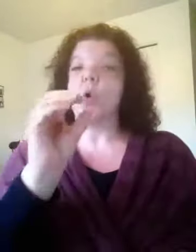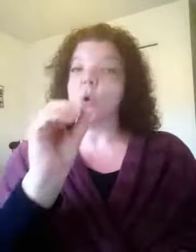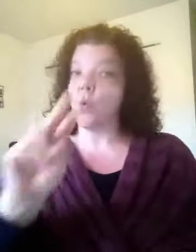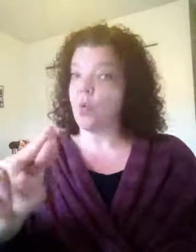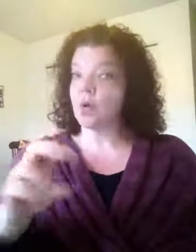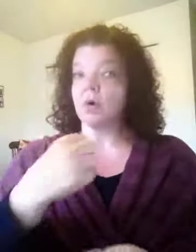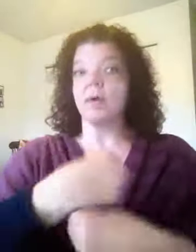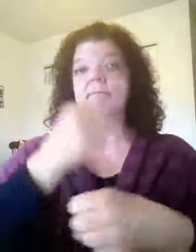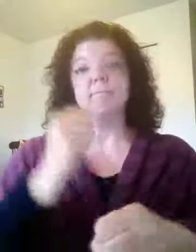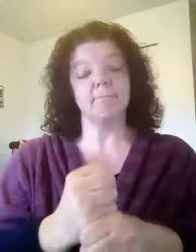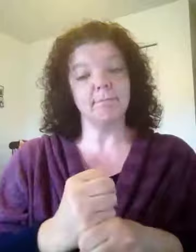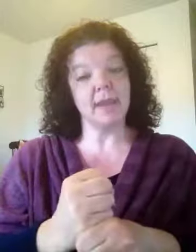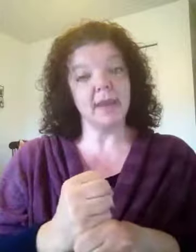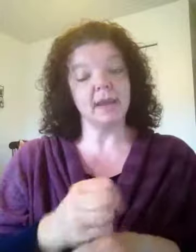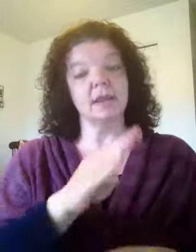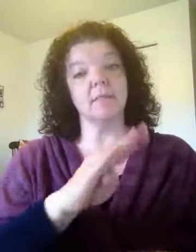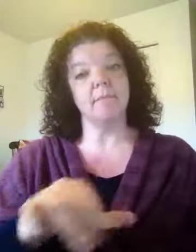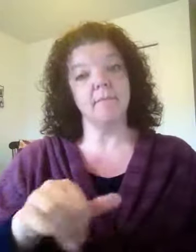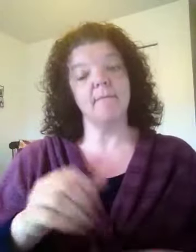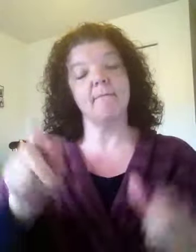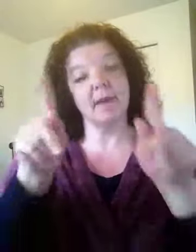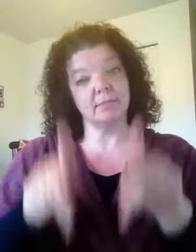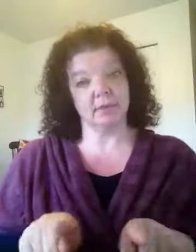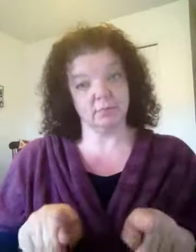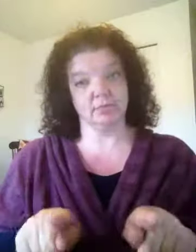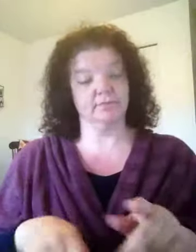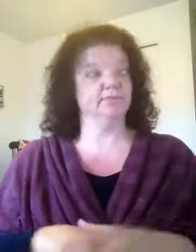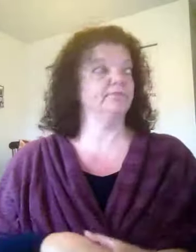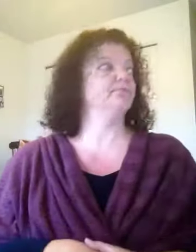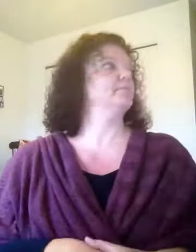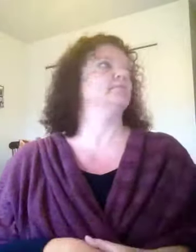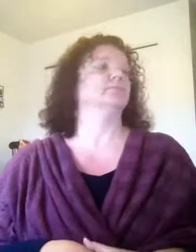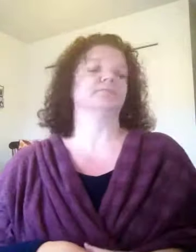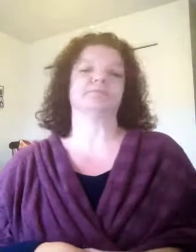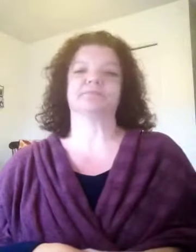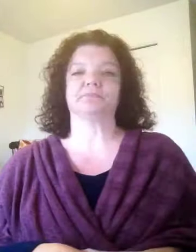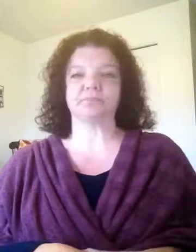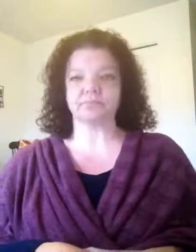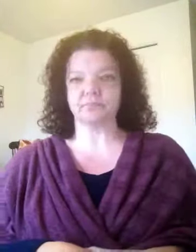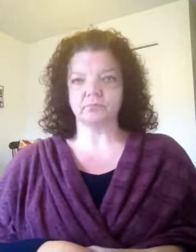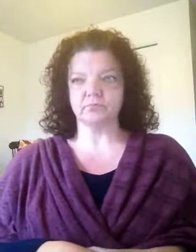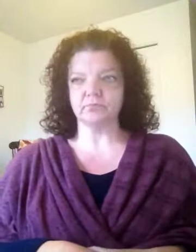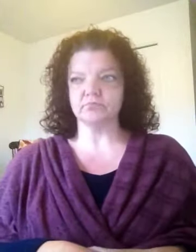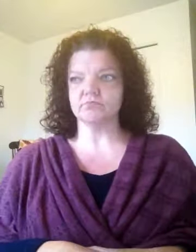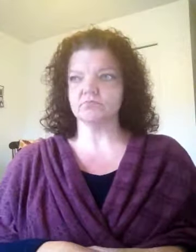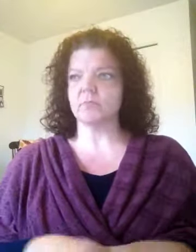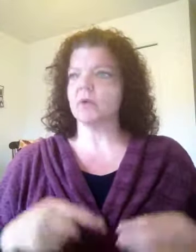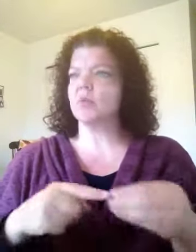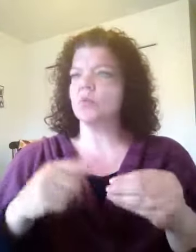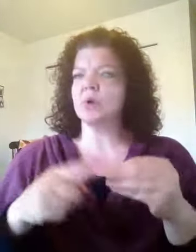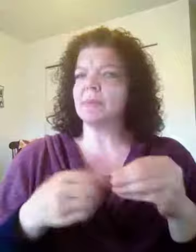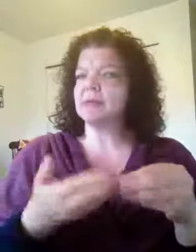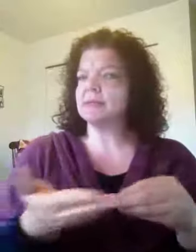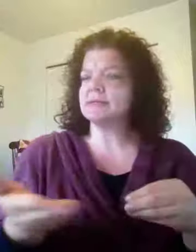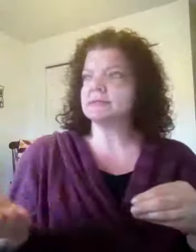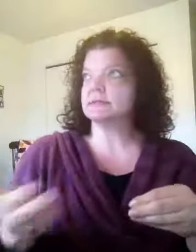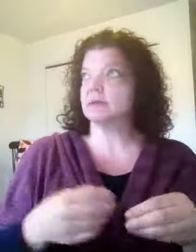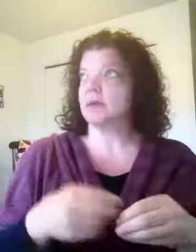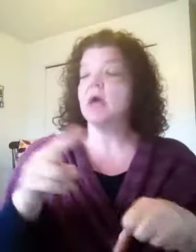that most of the landmarks that we just heard were made? Hey, what about this? Natural. Natural. Has anybody been to